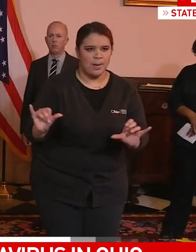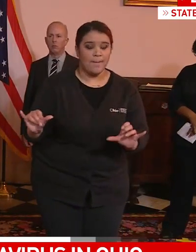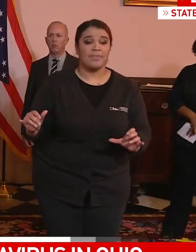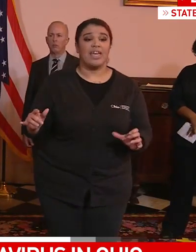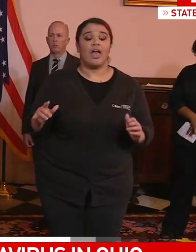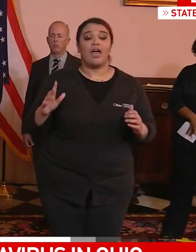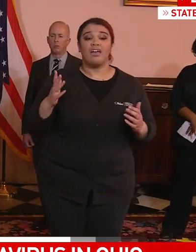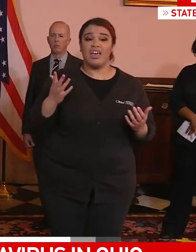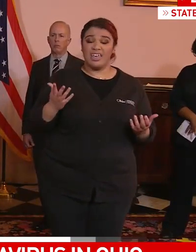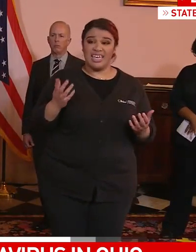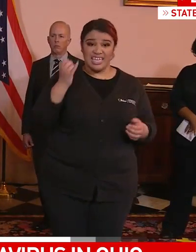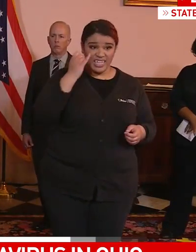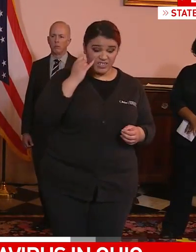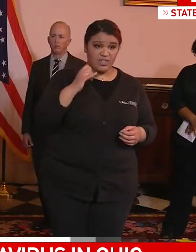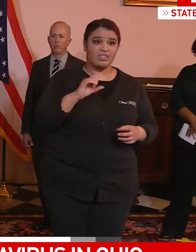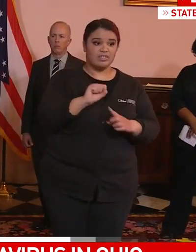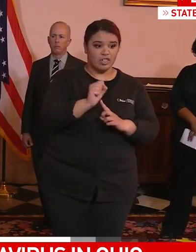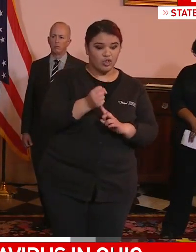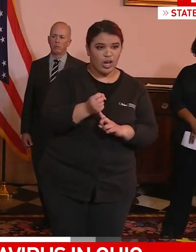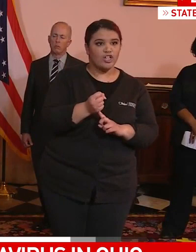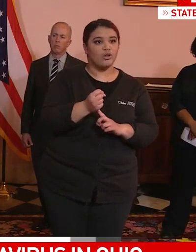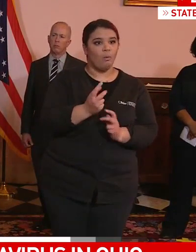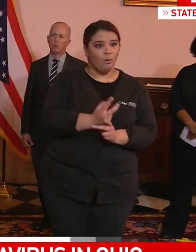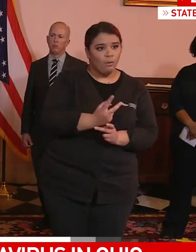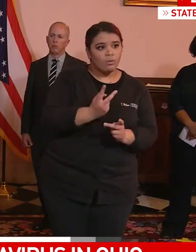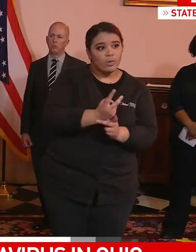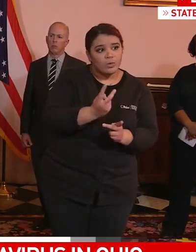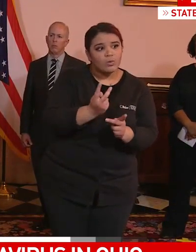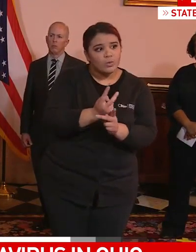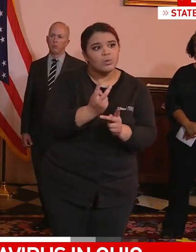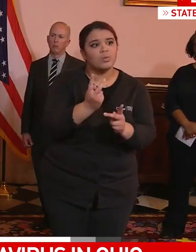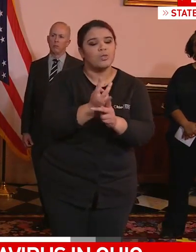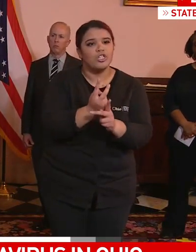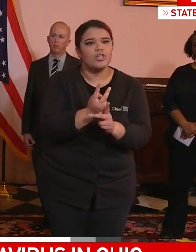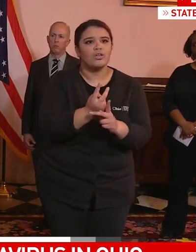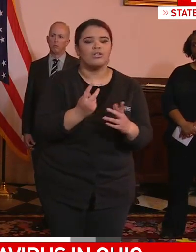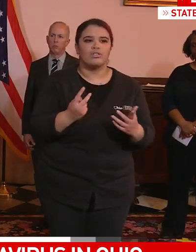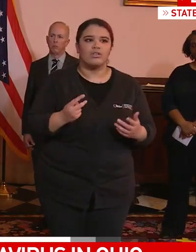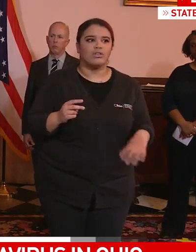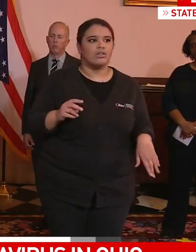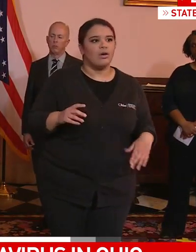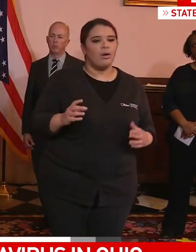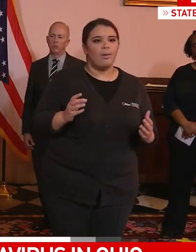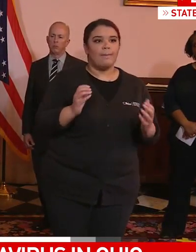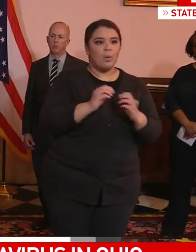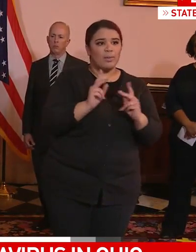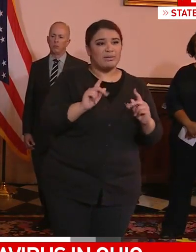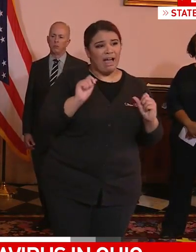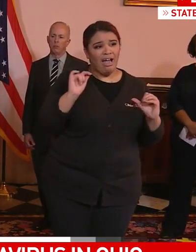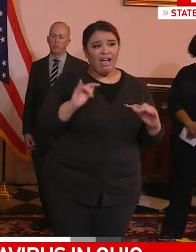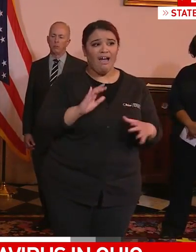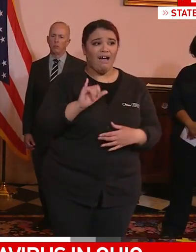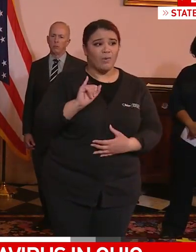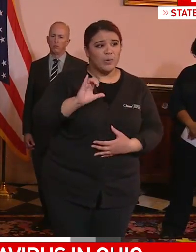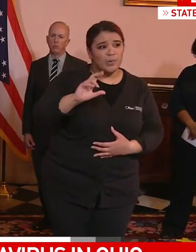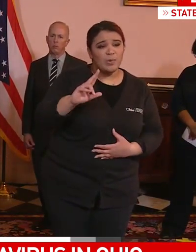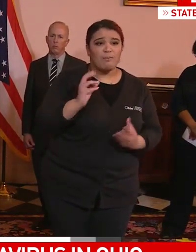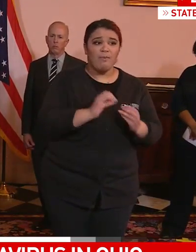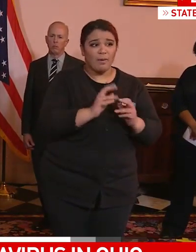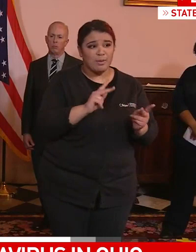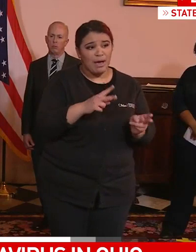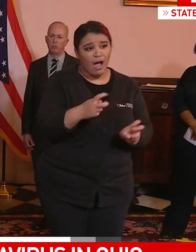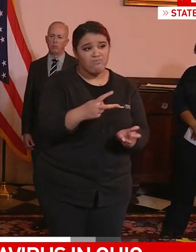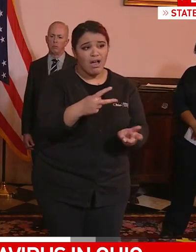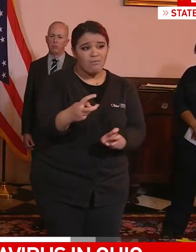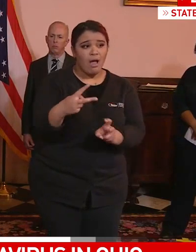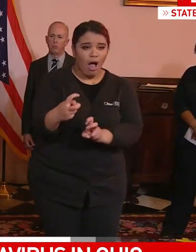our health system, if we see, worsening ICU unit use, that does start to press a threat